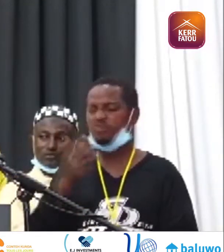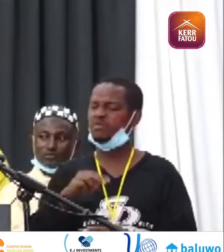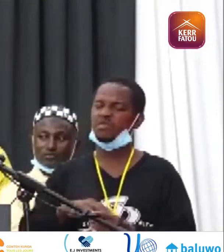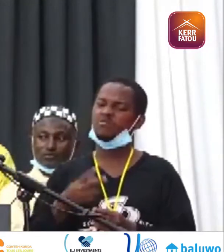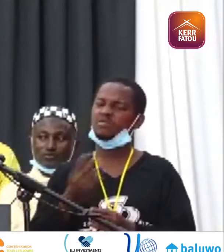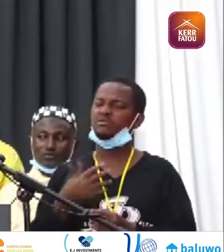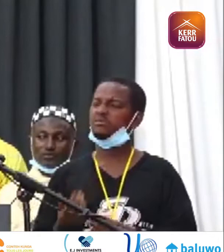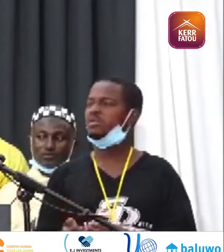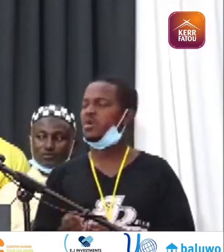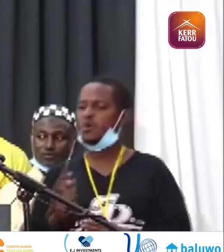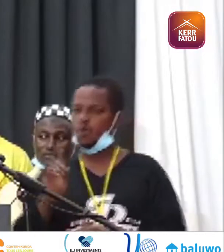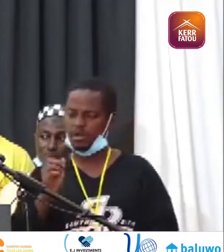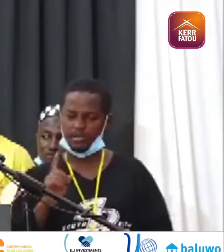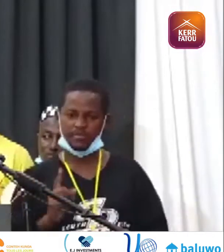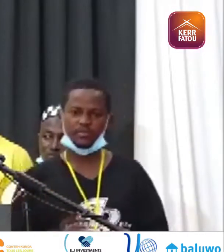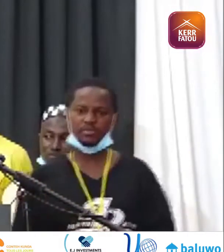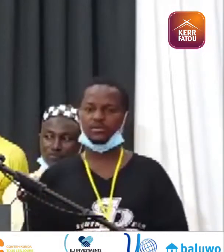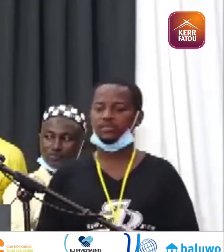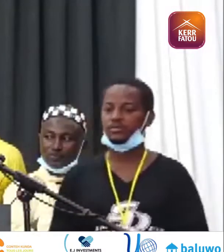But